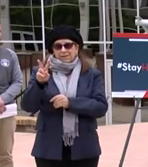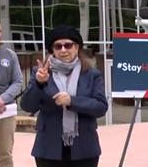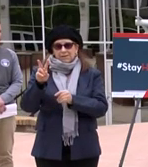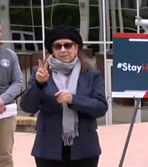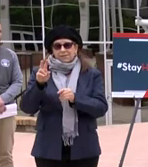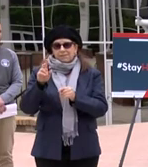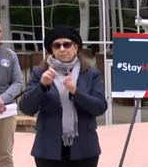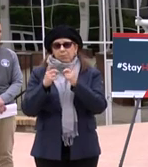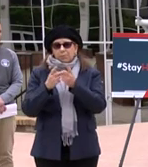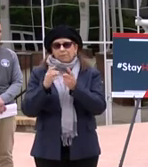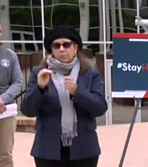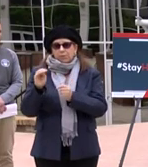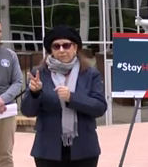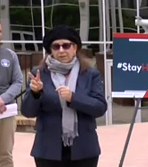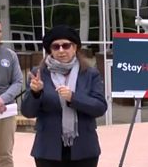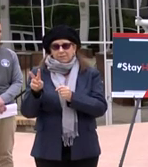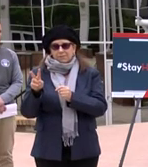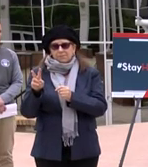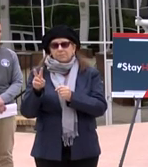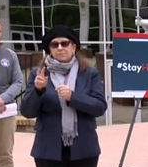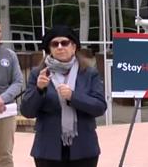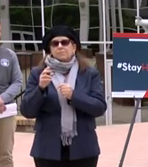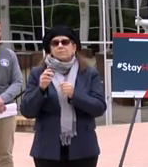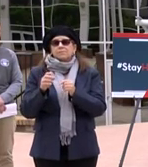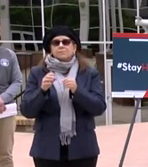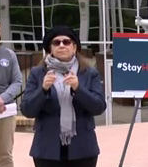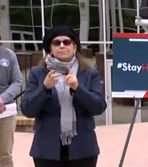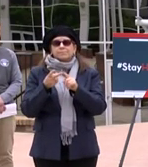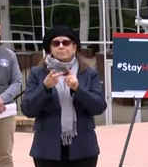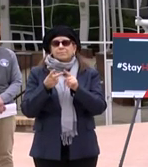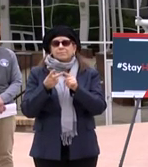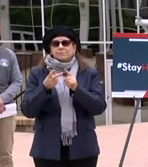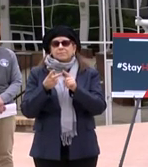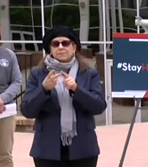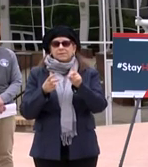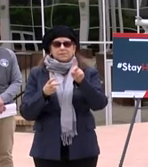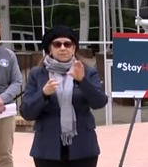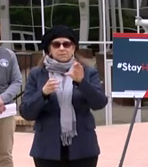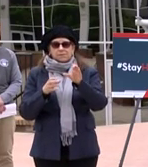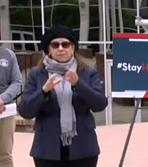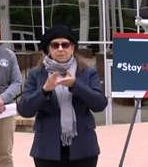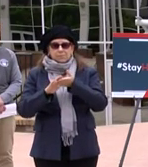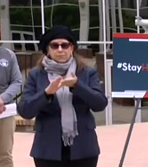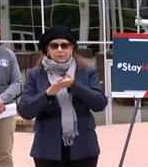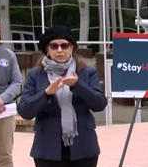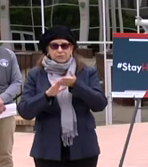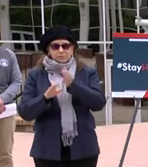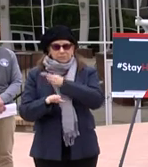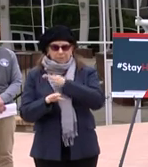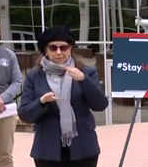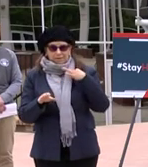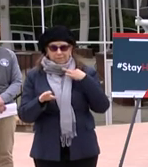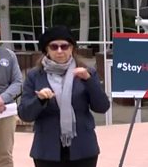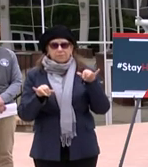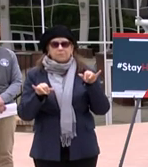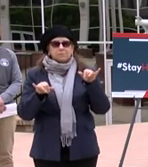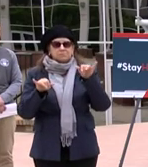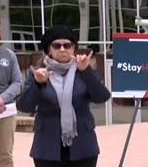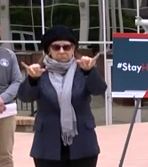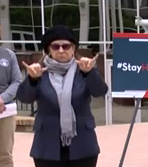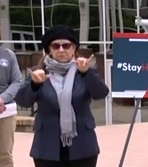in-person DMV service, and we took all DC operations virtual. And in a number of